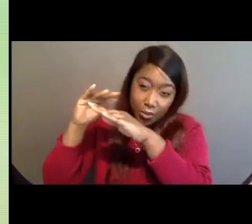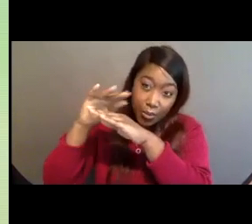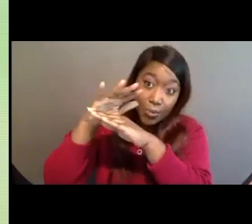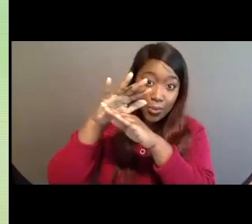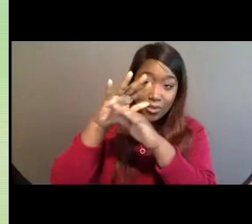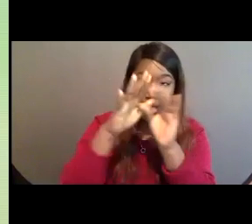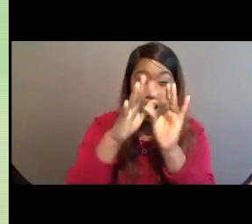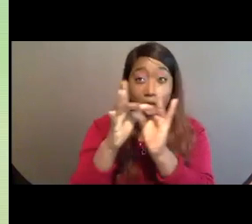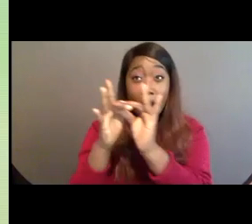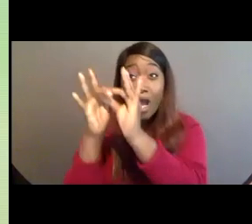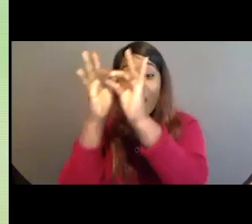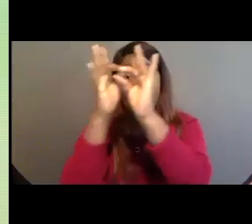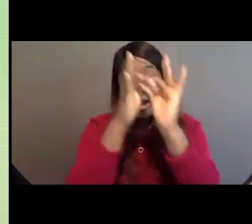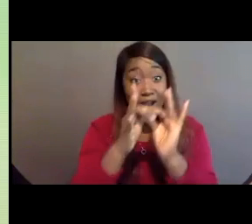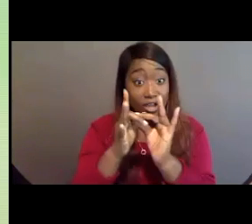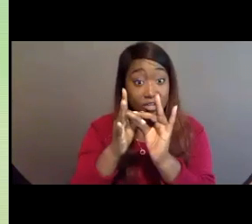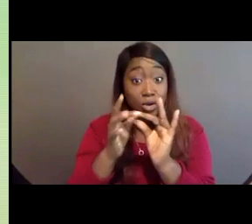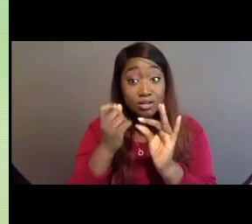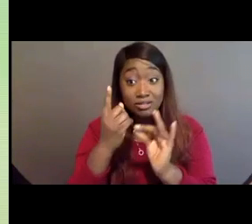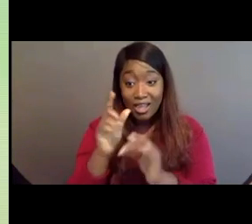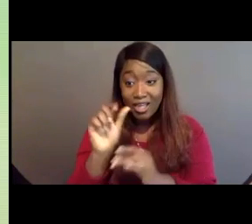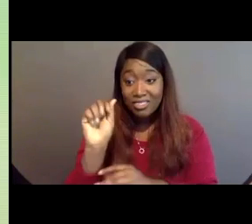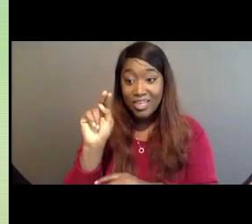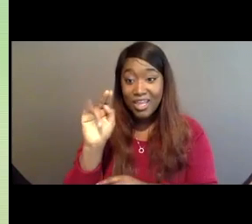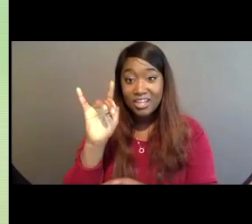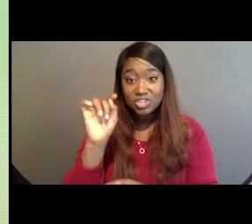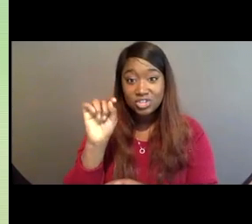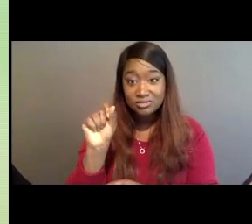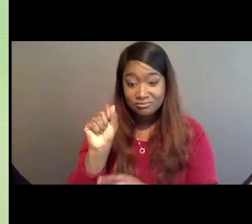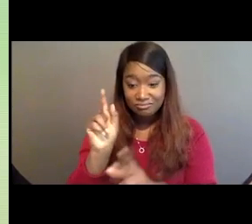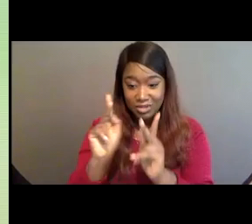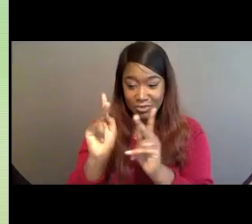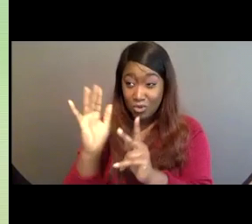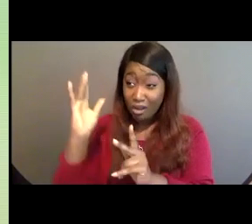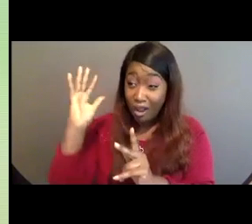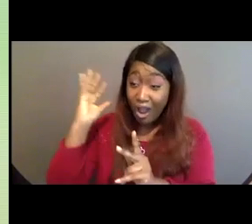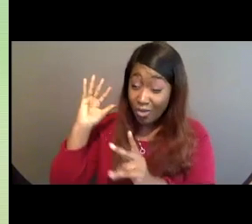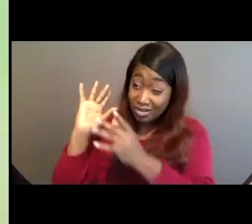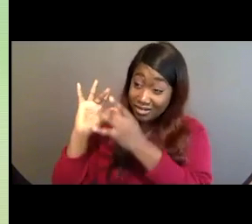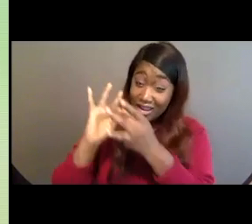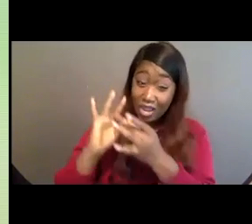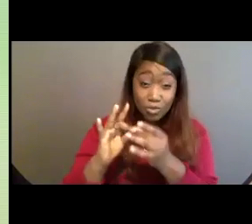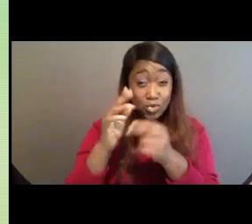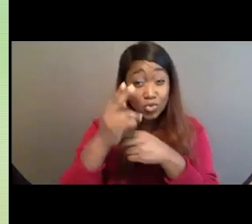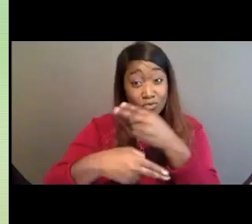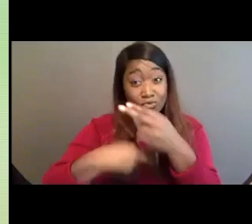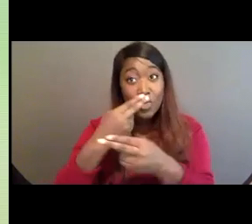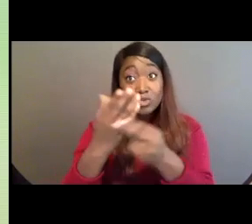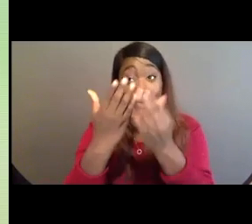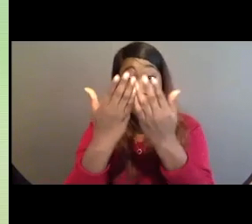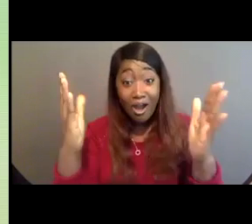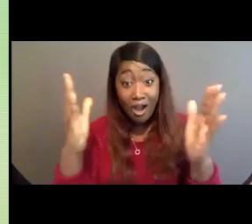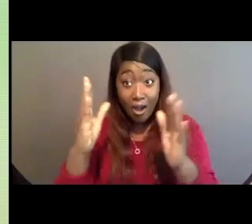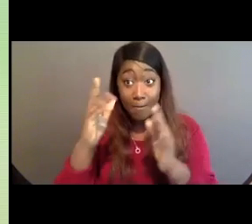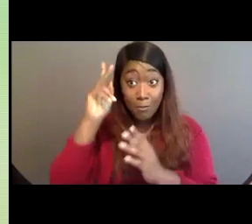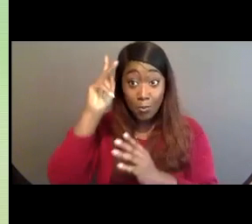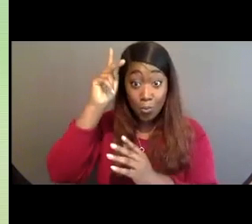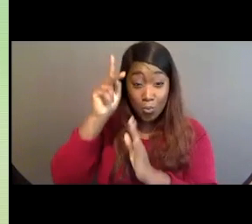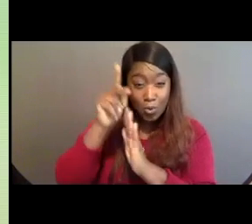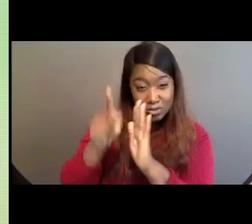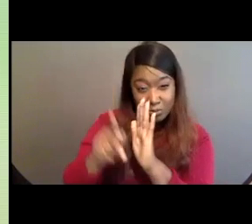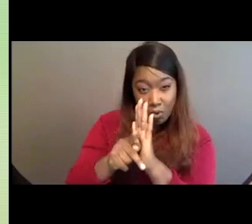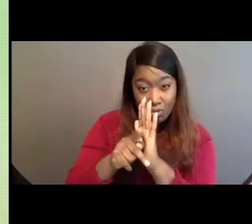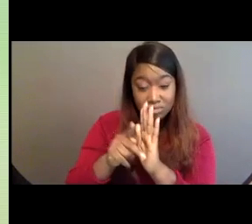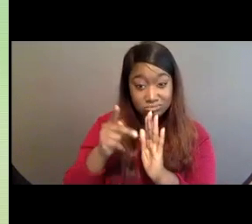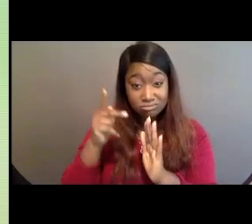really connecting into universal principles, right? Not only about what we understood and witnessed with